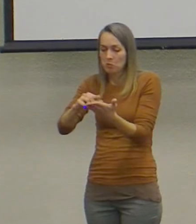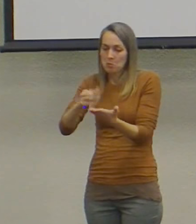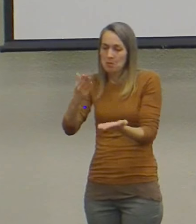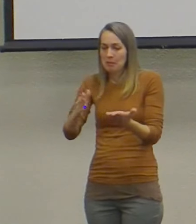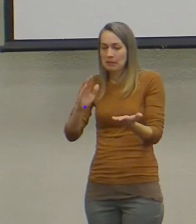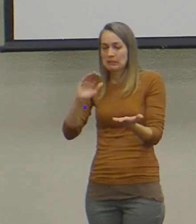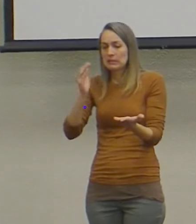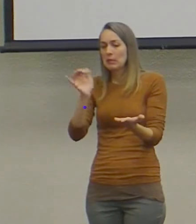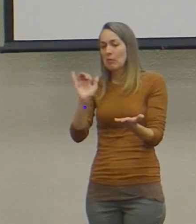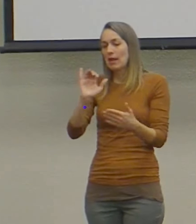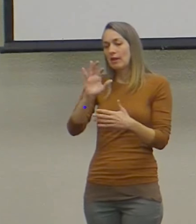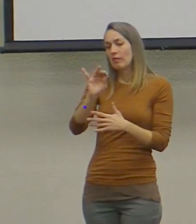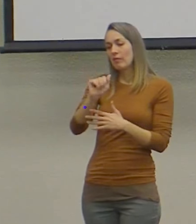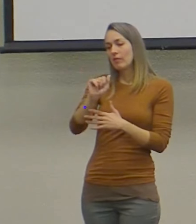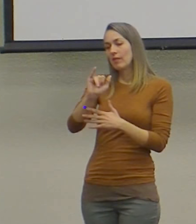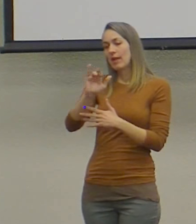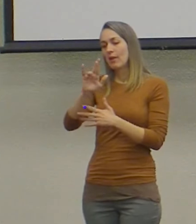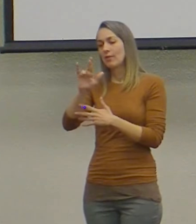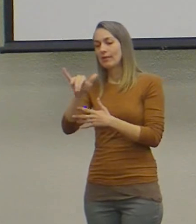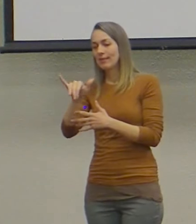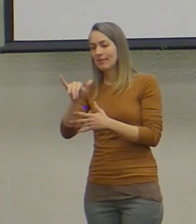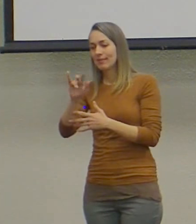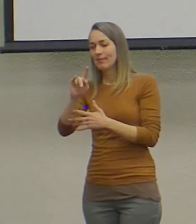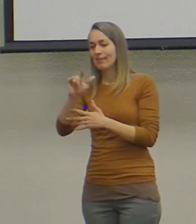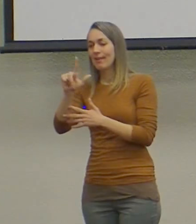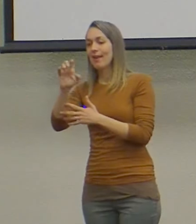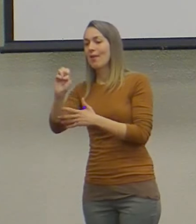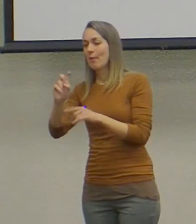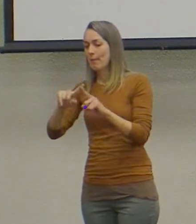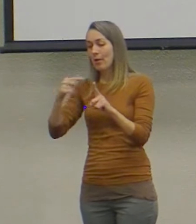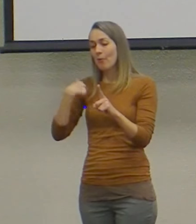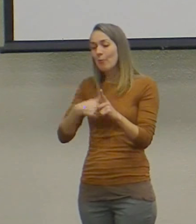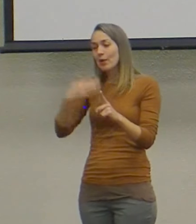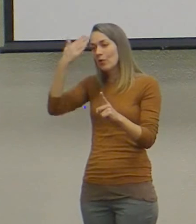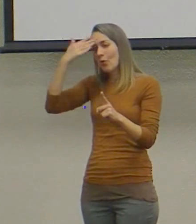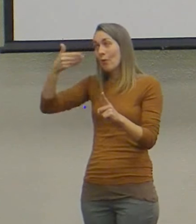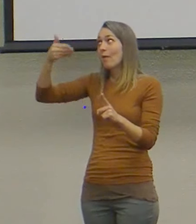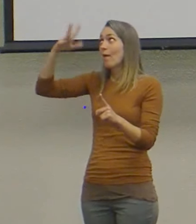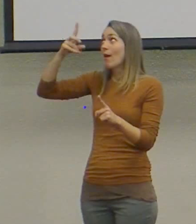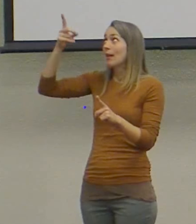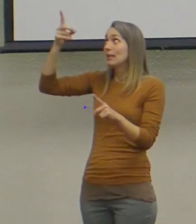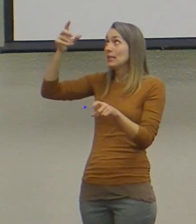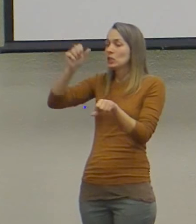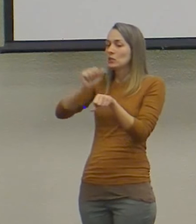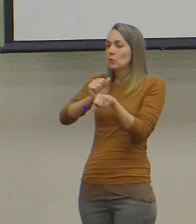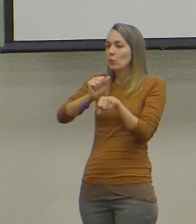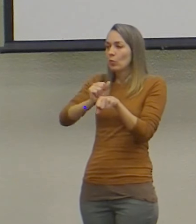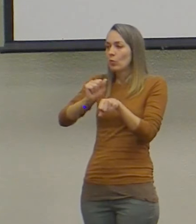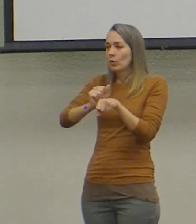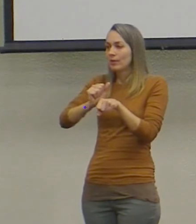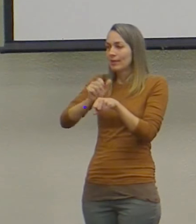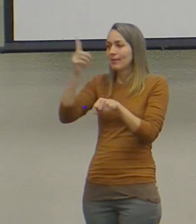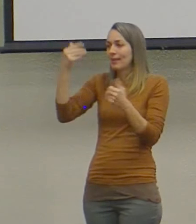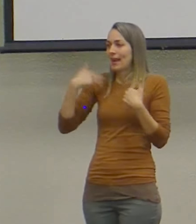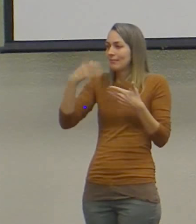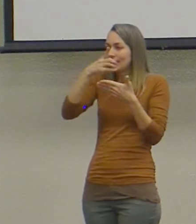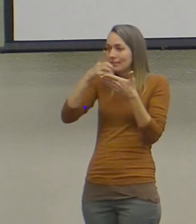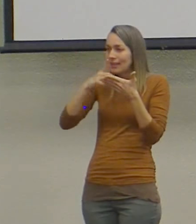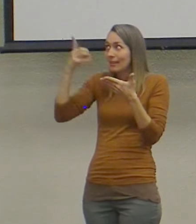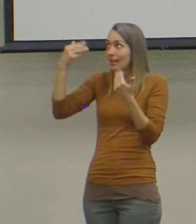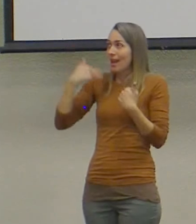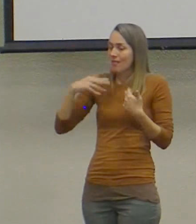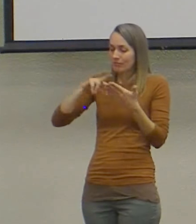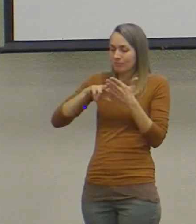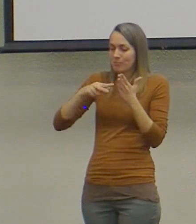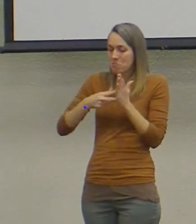fairy tale. But we know the God that's at work here. And we know there's a design in His purpose. And